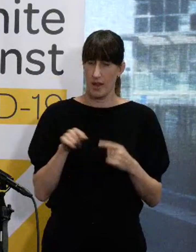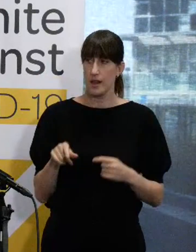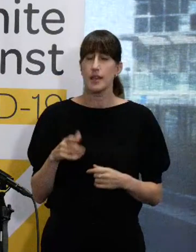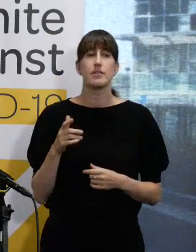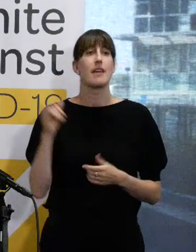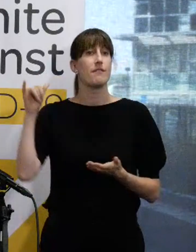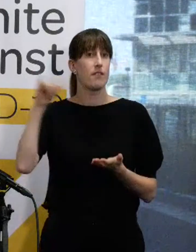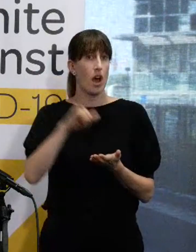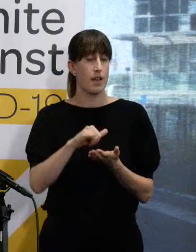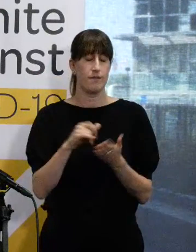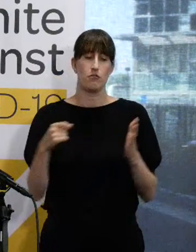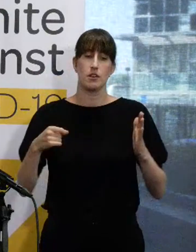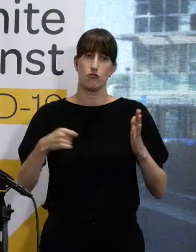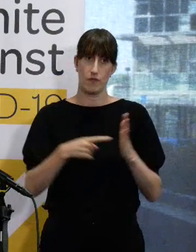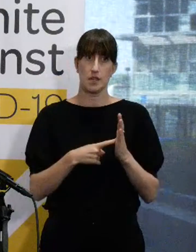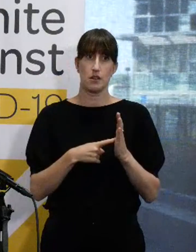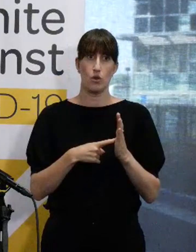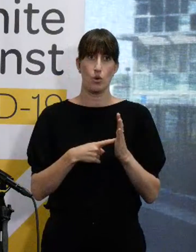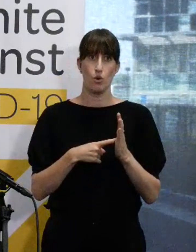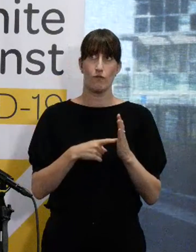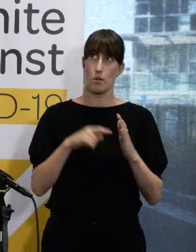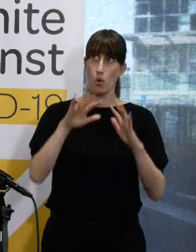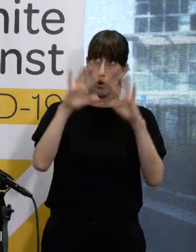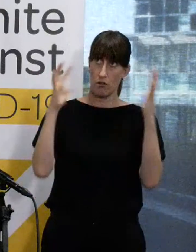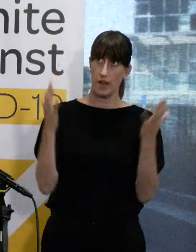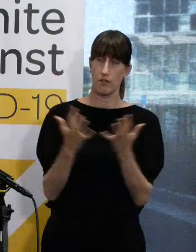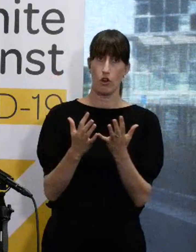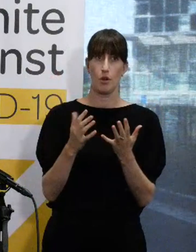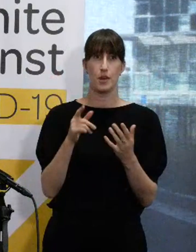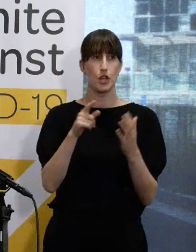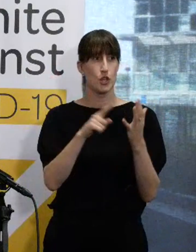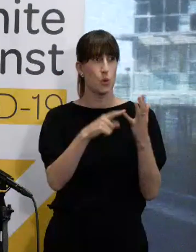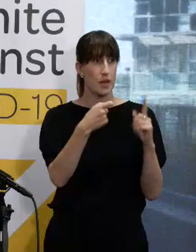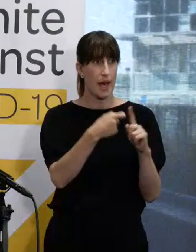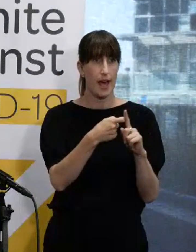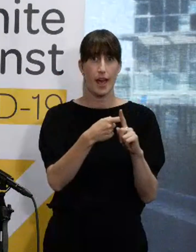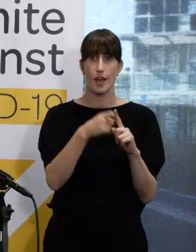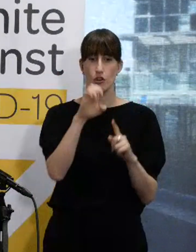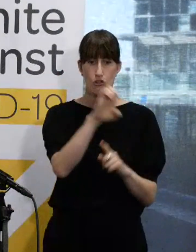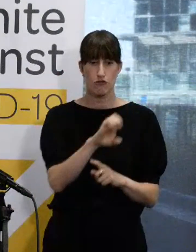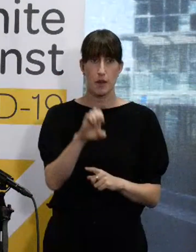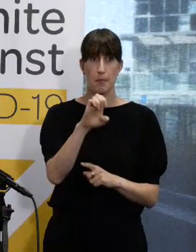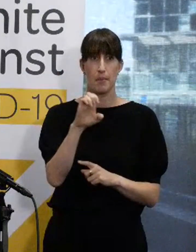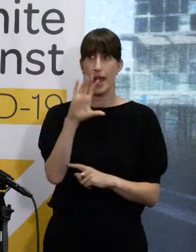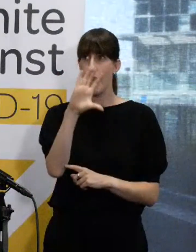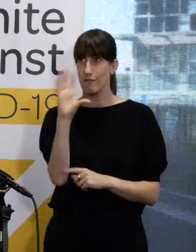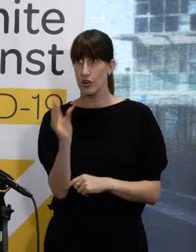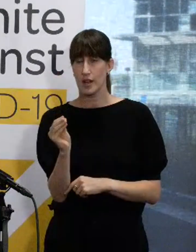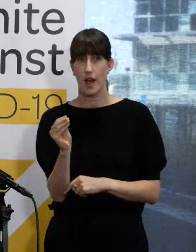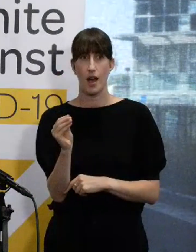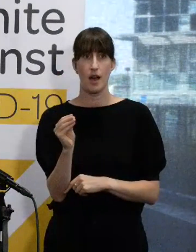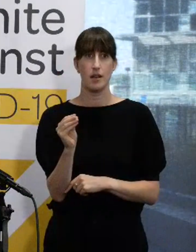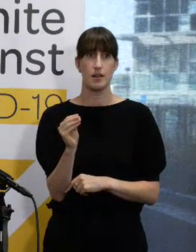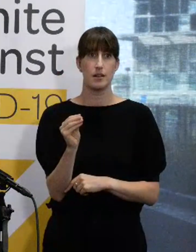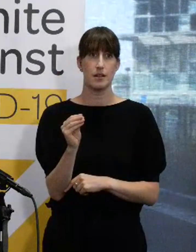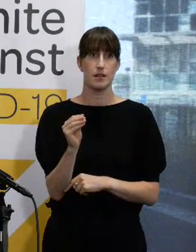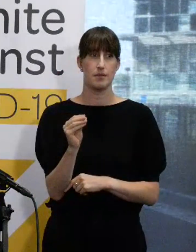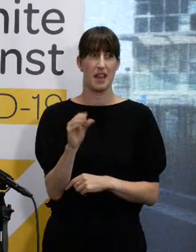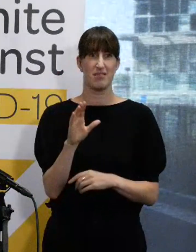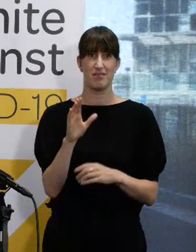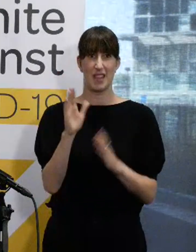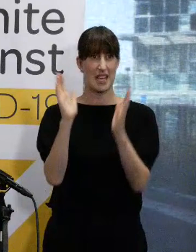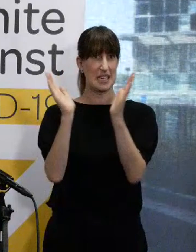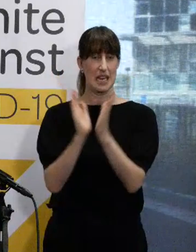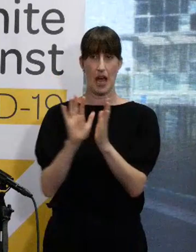Zealand from all around the globe, actually, including the UK, Europe, Africa, and also the Indian